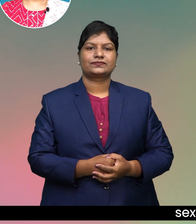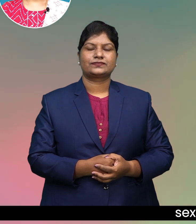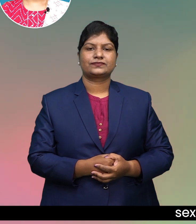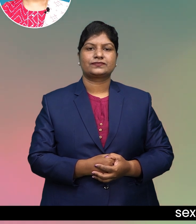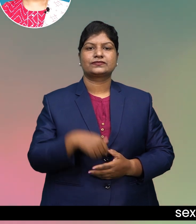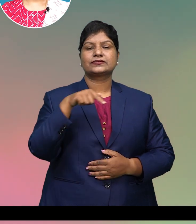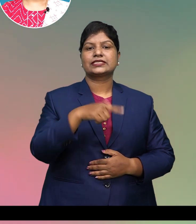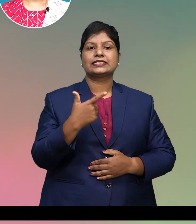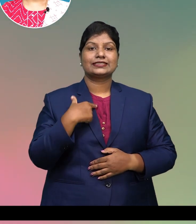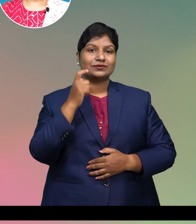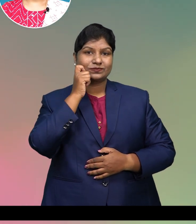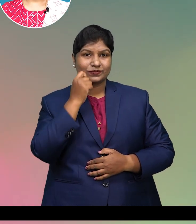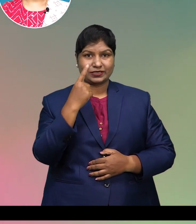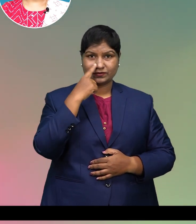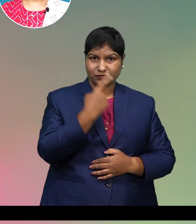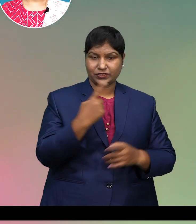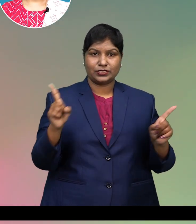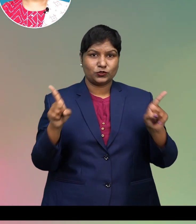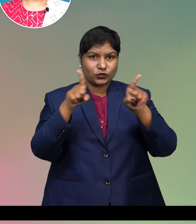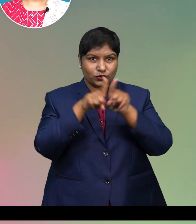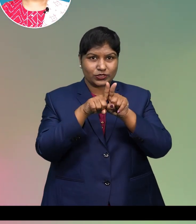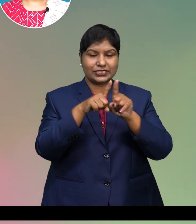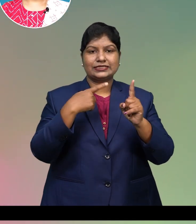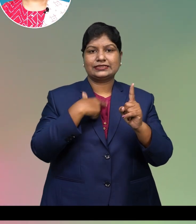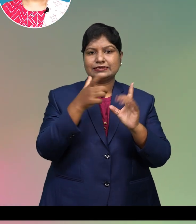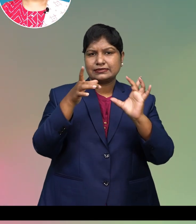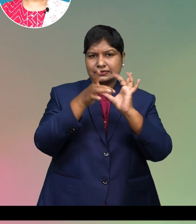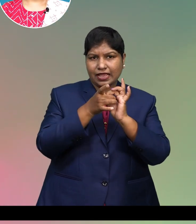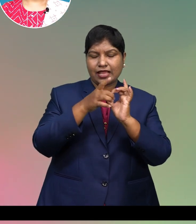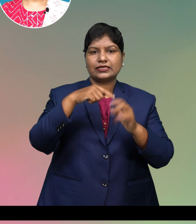sexual reproduction in humans.